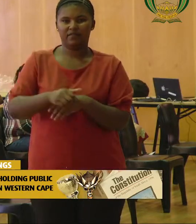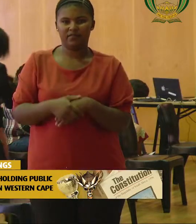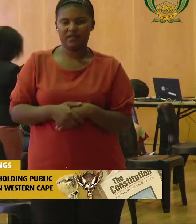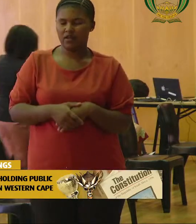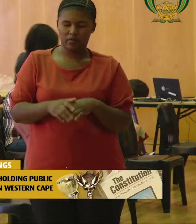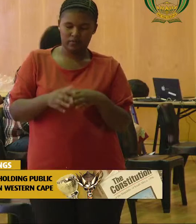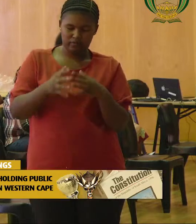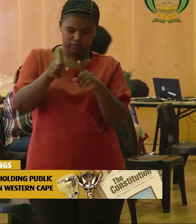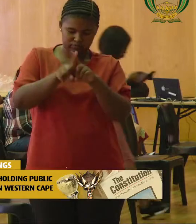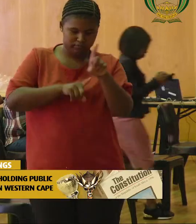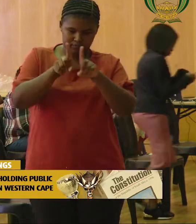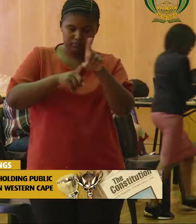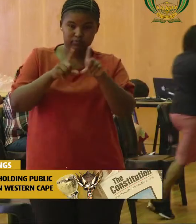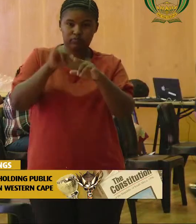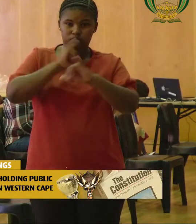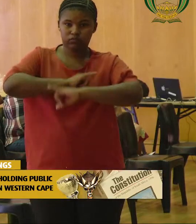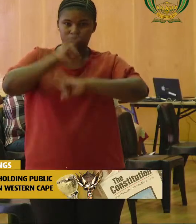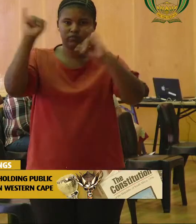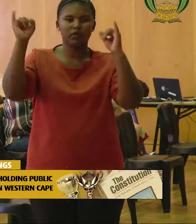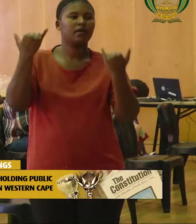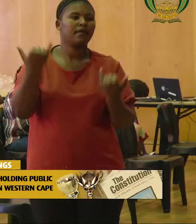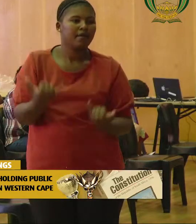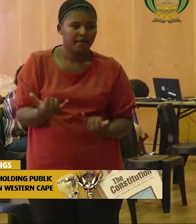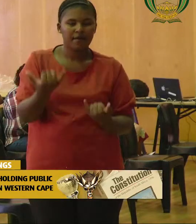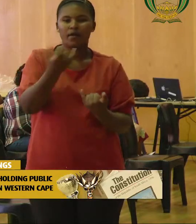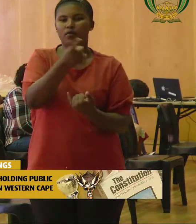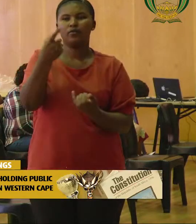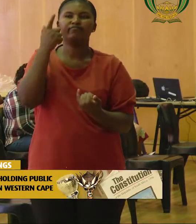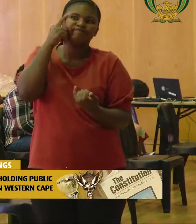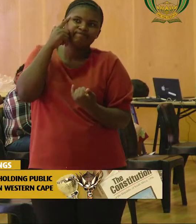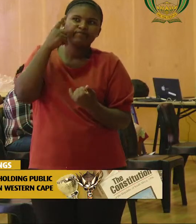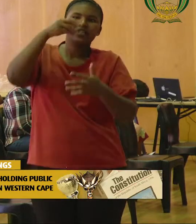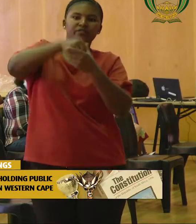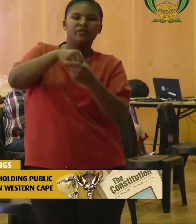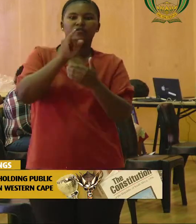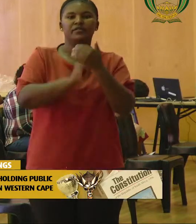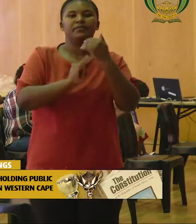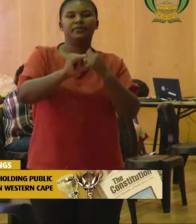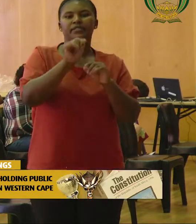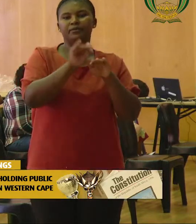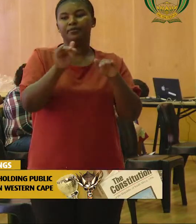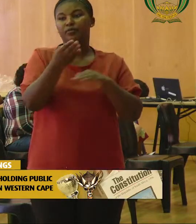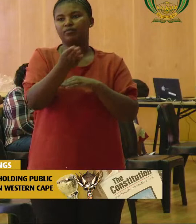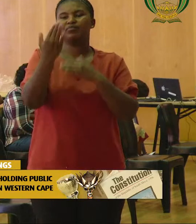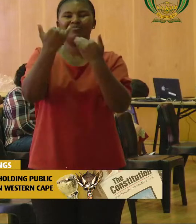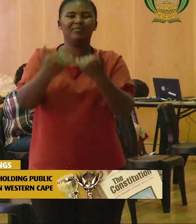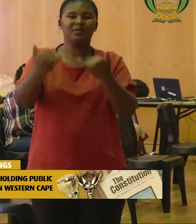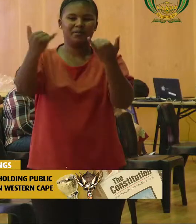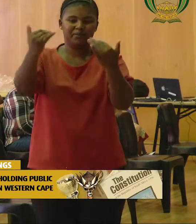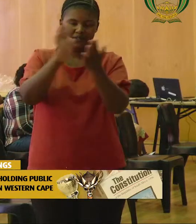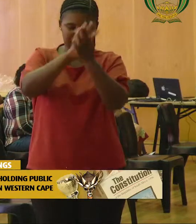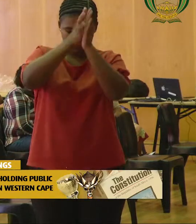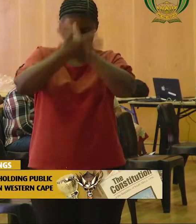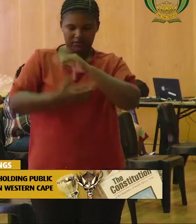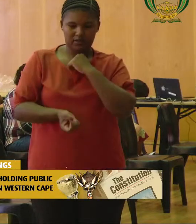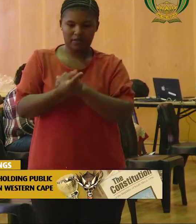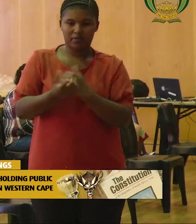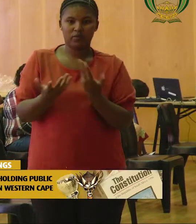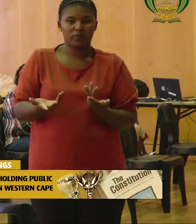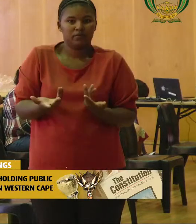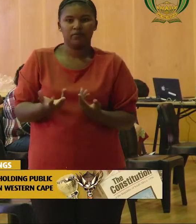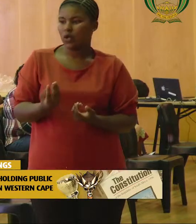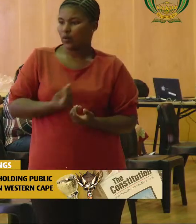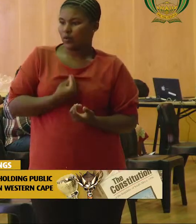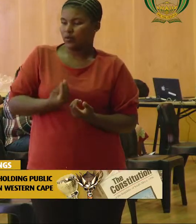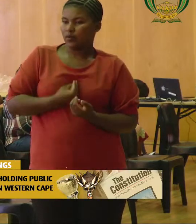much more if we can put independence in the parliament? And then now youth is not